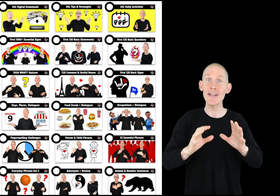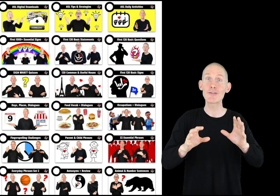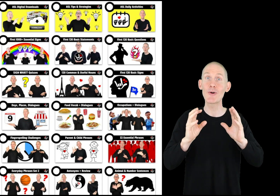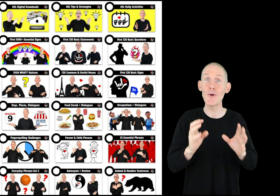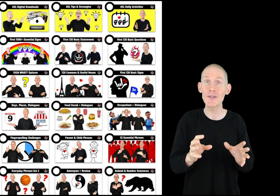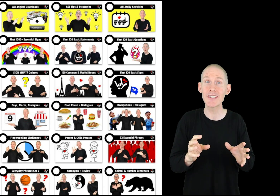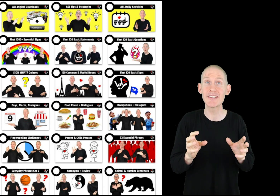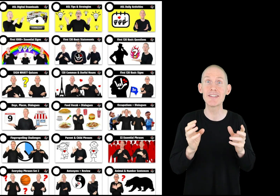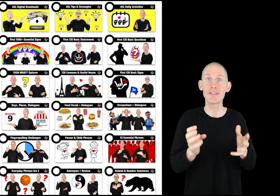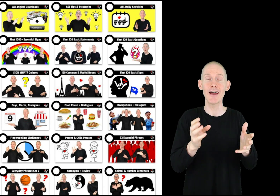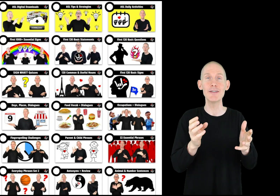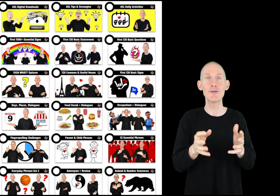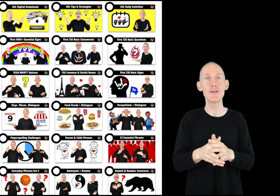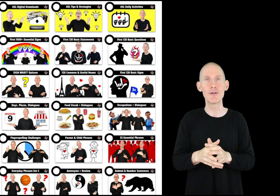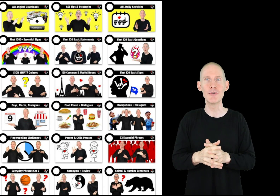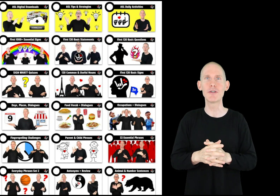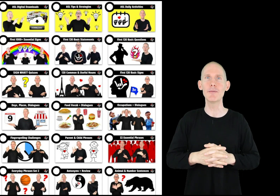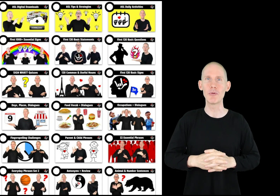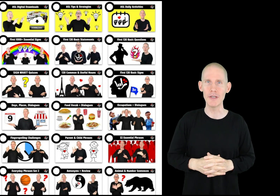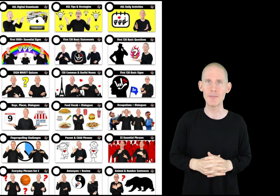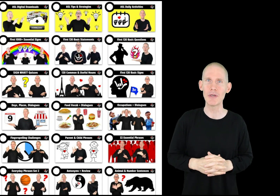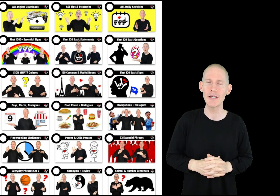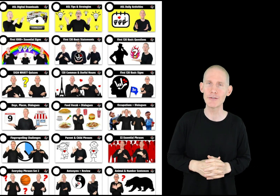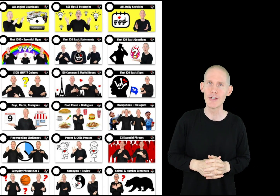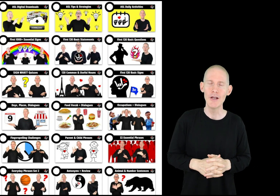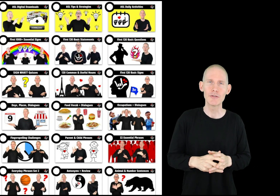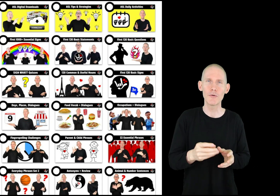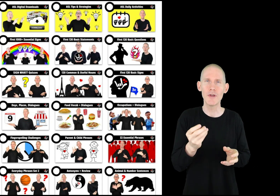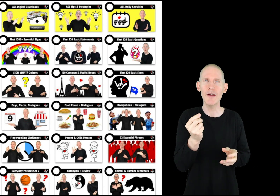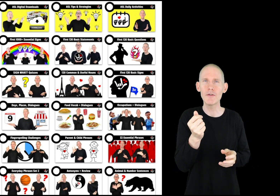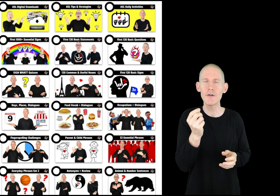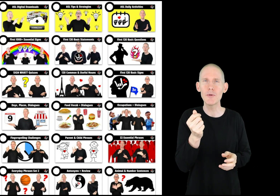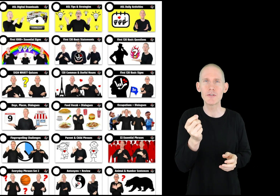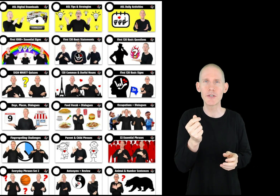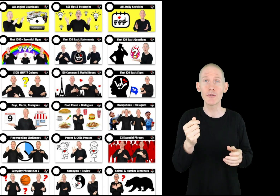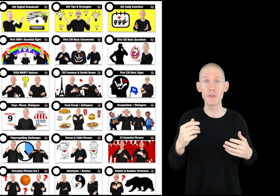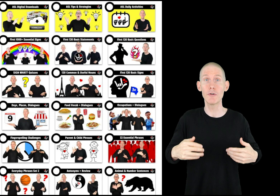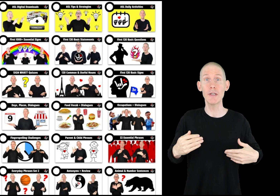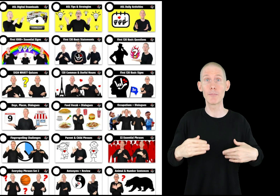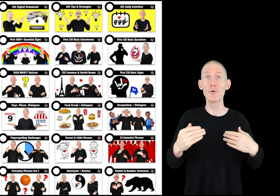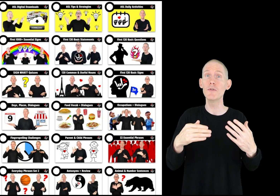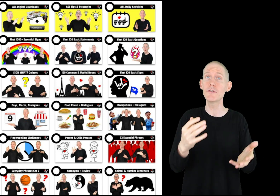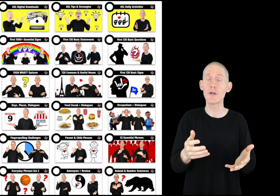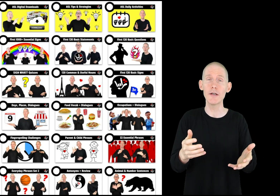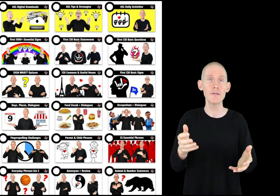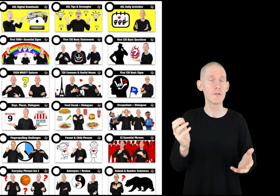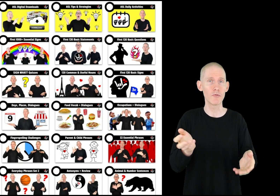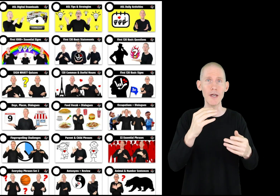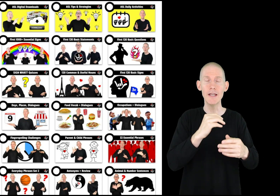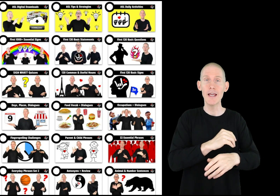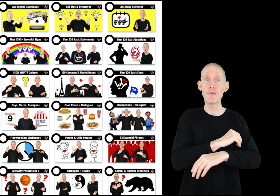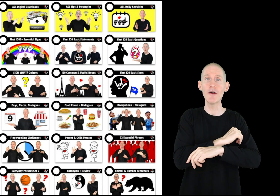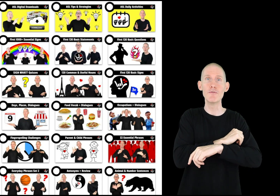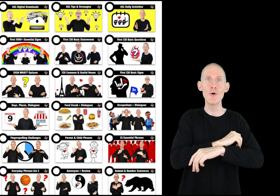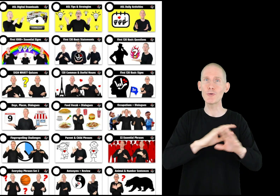each course is designed to include complete beginners. So if you have a little bit of skills and you're an improving signer, great. If you have no